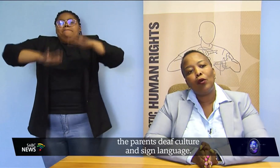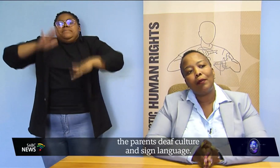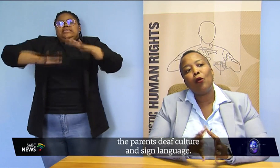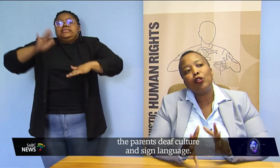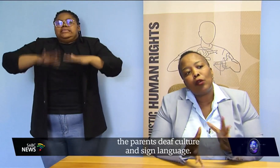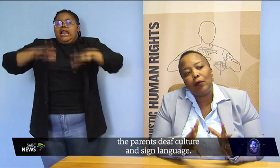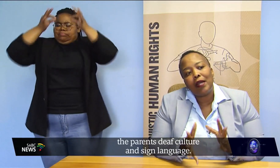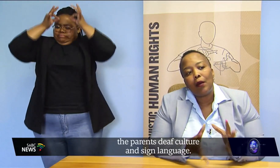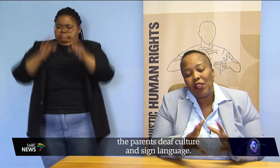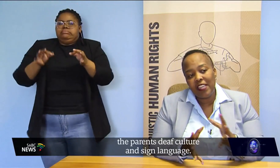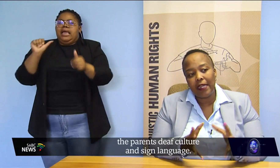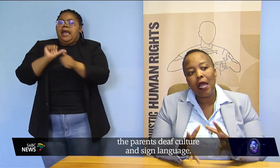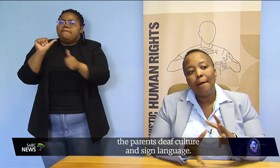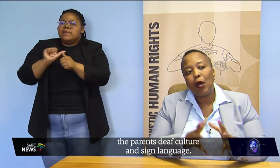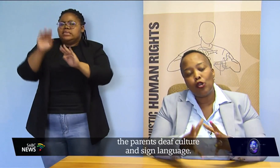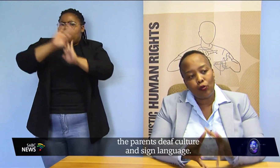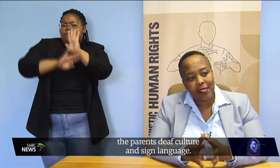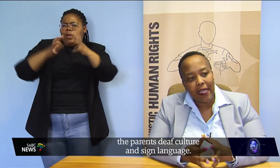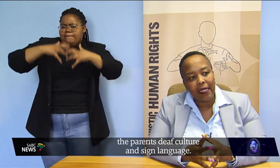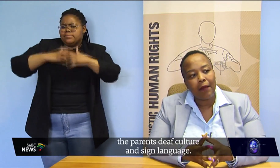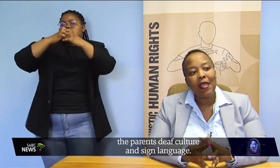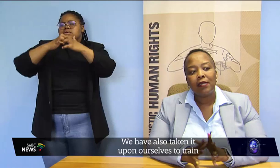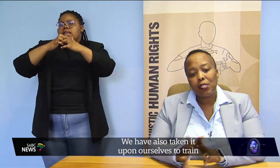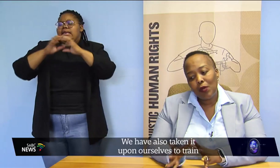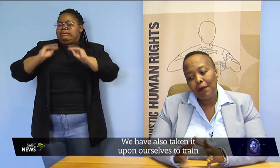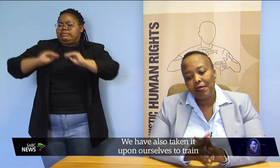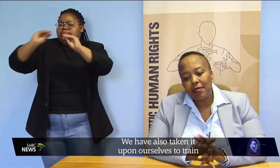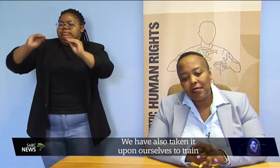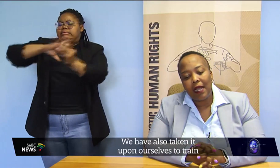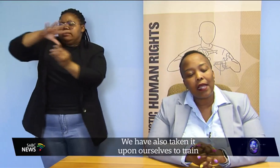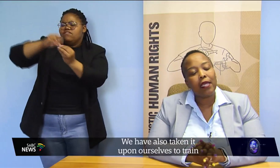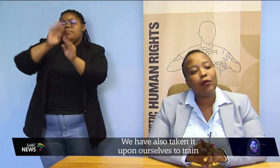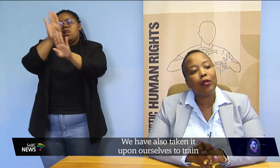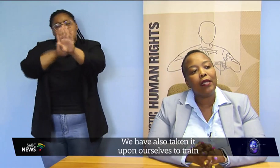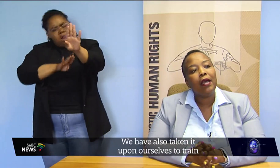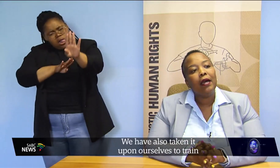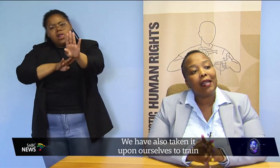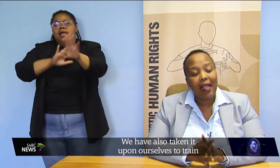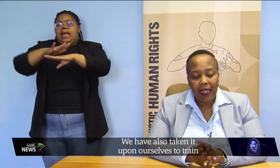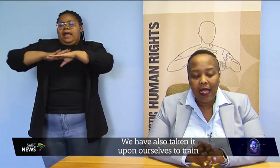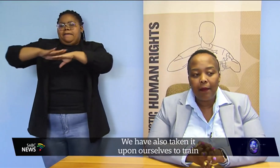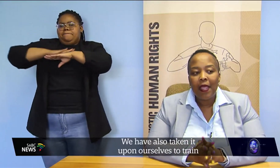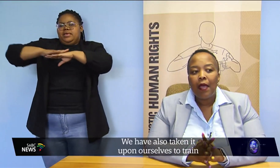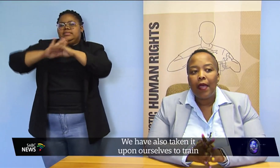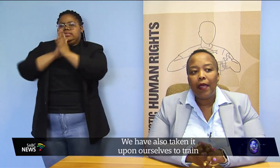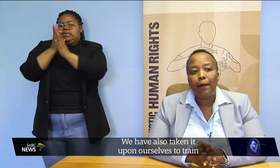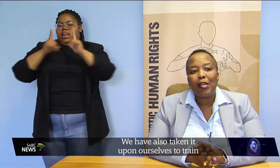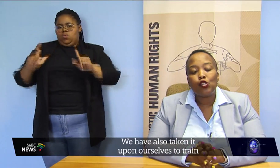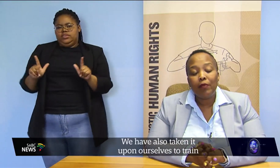gore ba kgone gore le bona ka bonnyane ba kgone go saena. Se sengwe gape se re se dirang ke gore re tlhatlha bašomedi